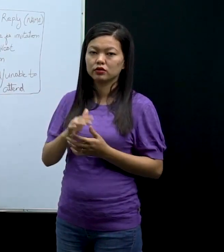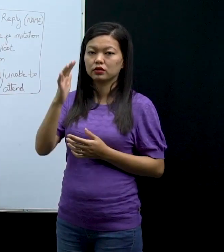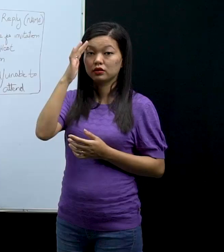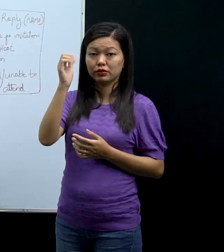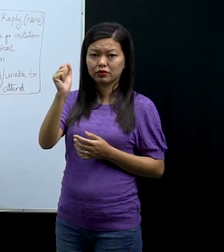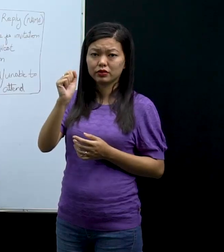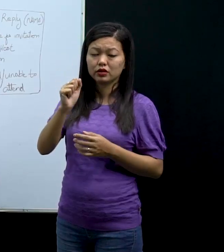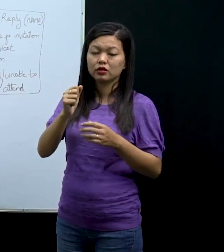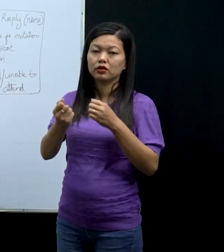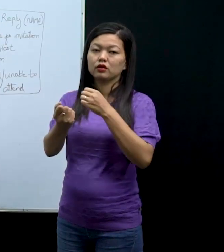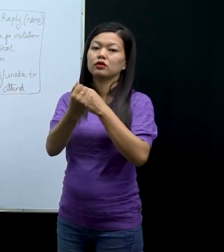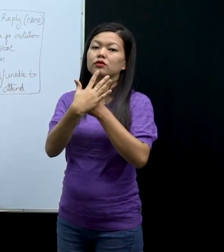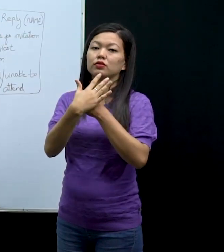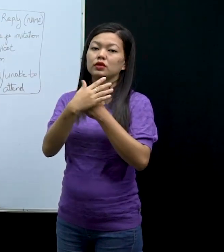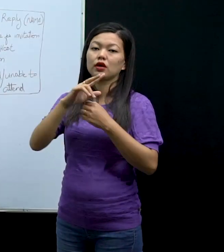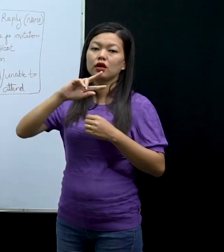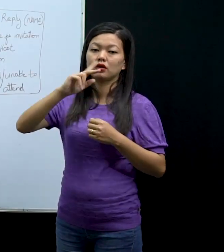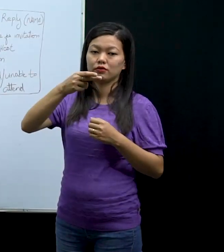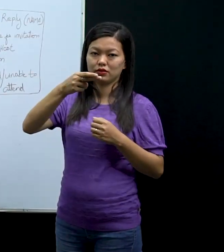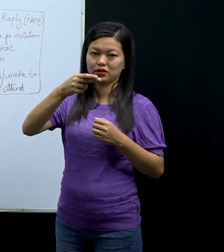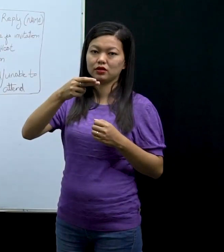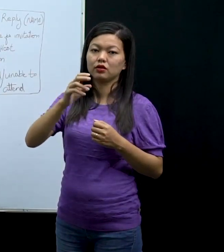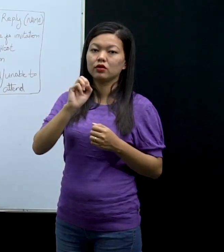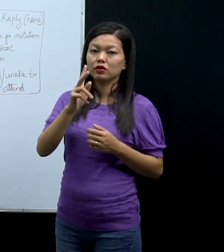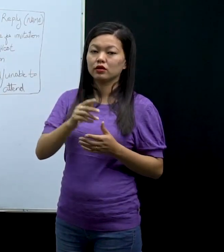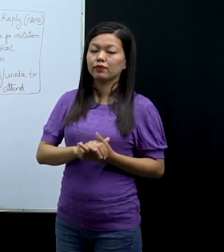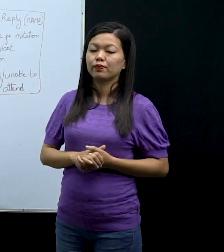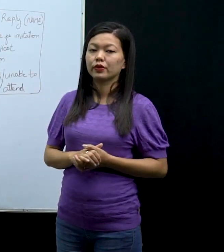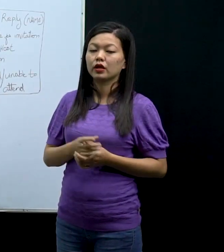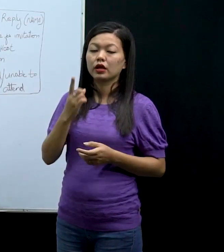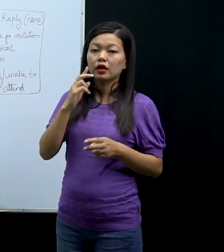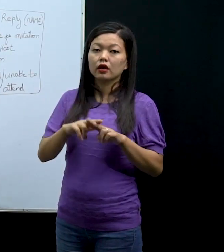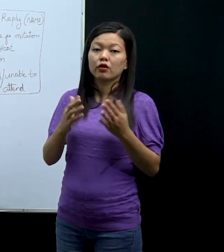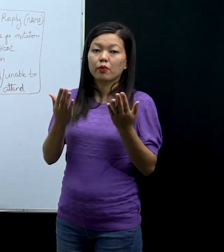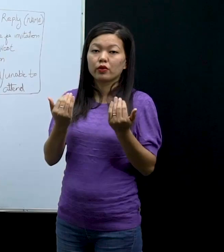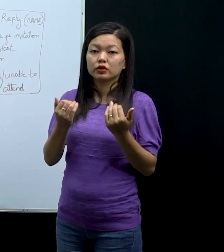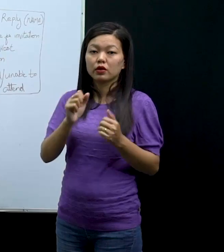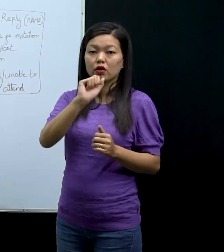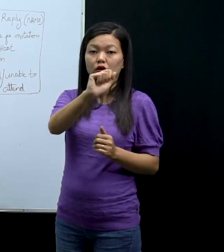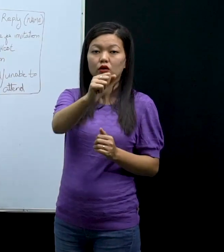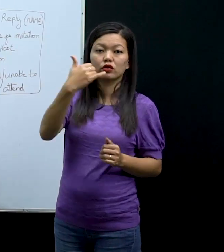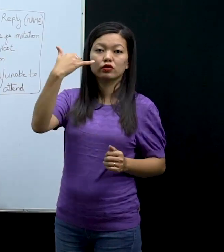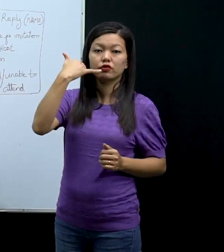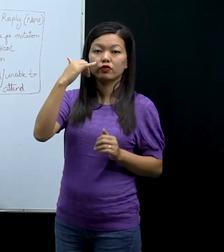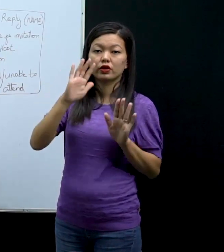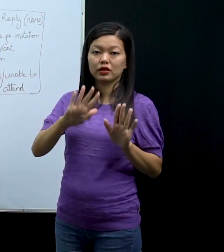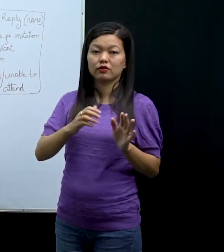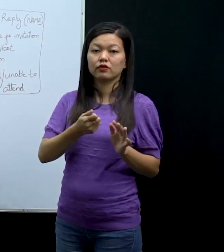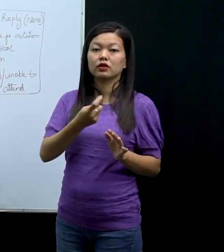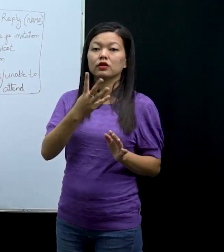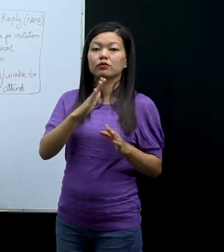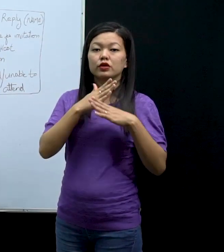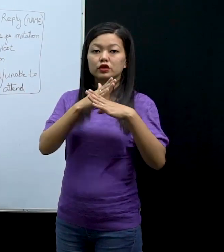please. Okay. And you can even give your contact number. That's what I said. But here I did not give the contact number